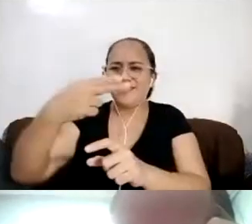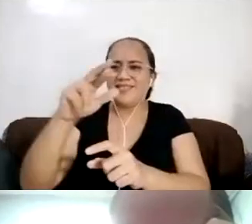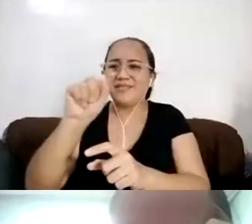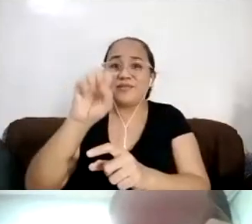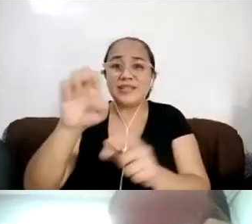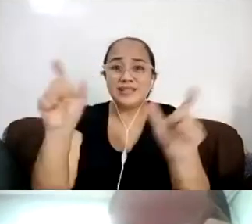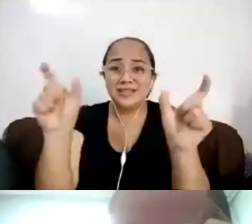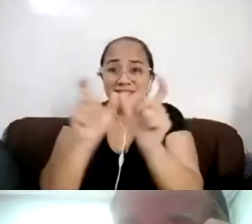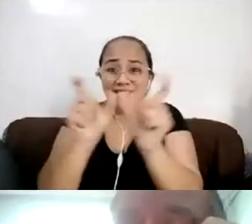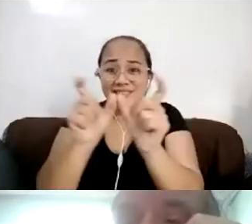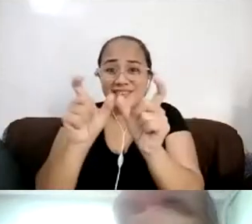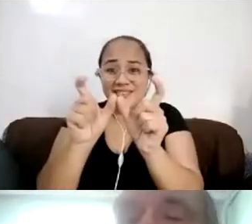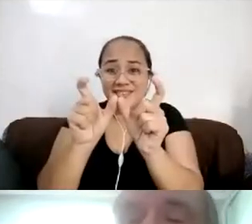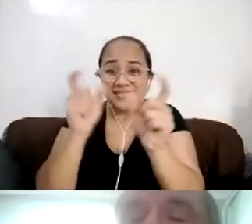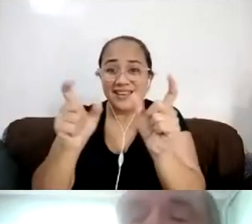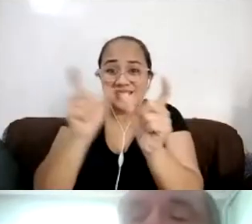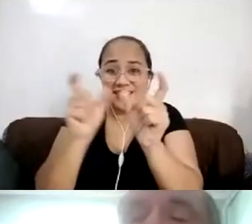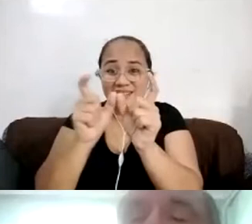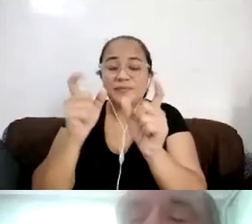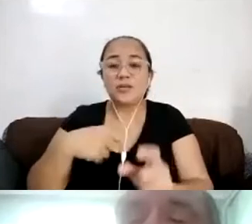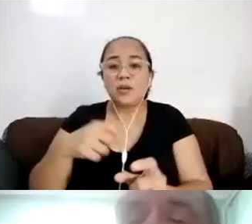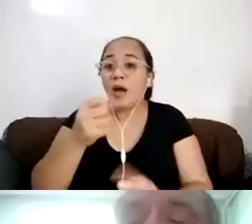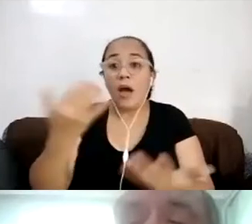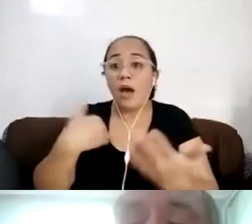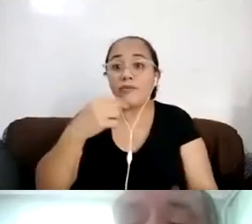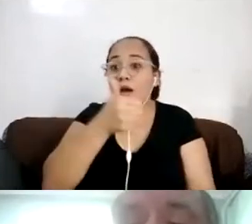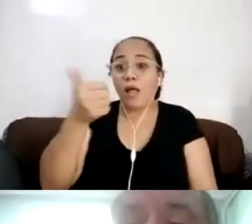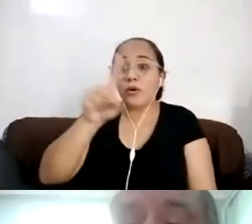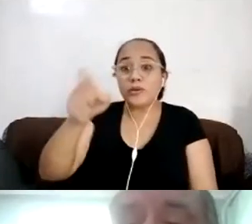Okay. So are there any more questions about phrases?